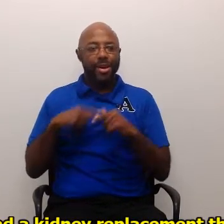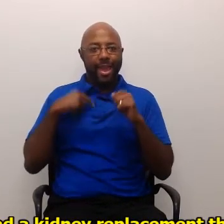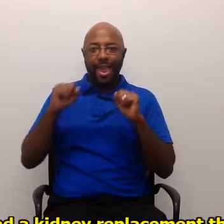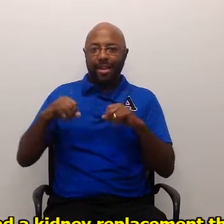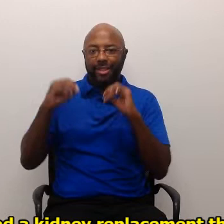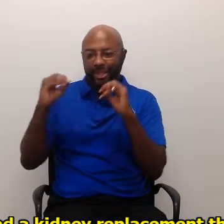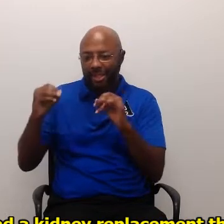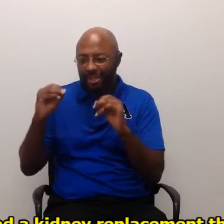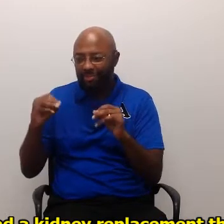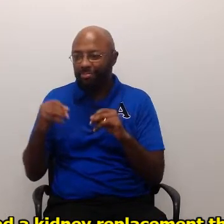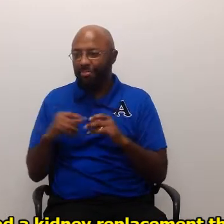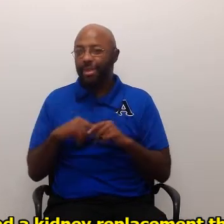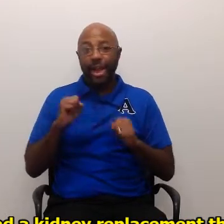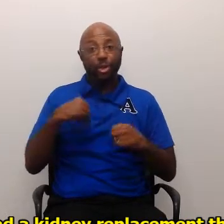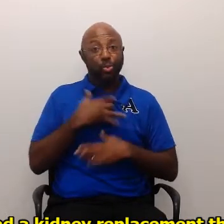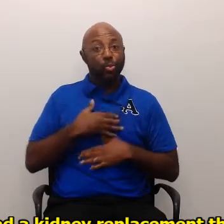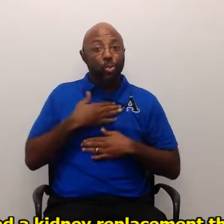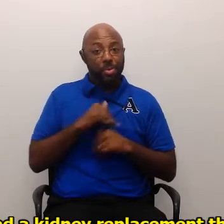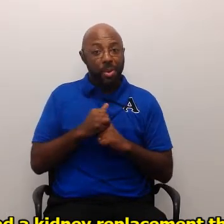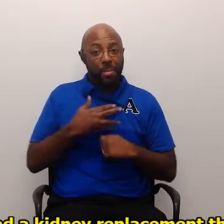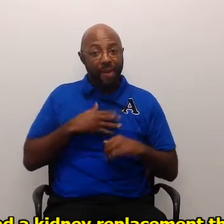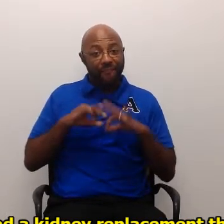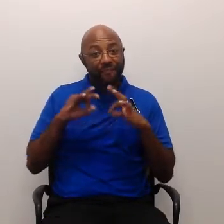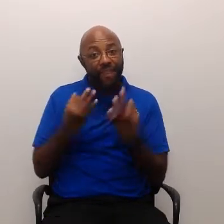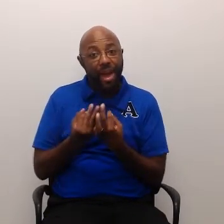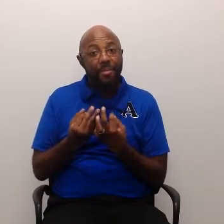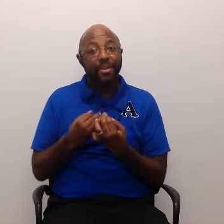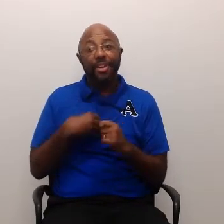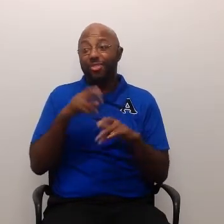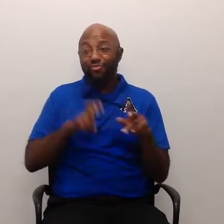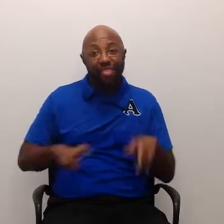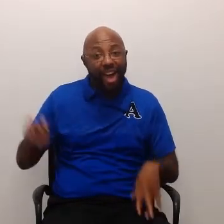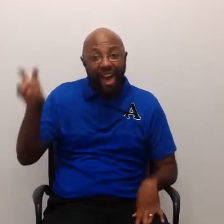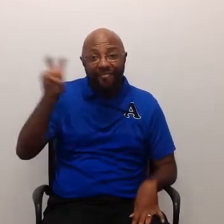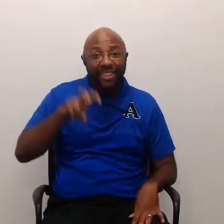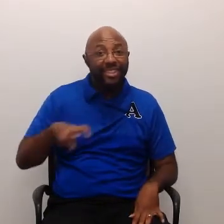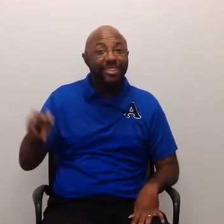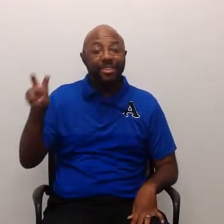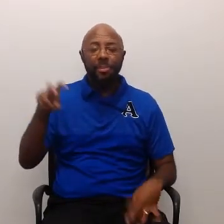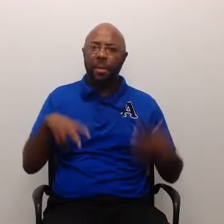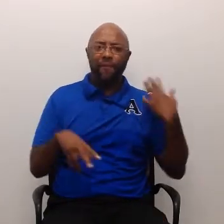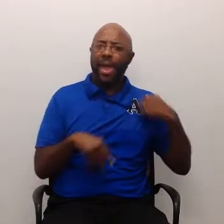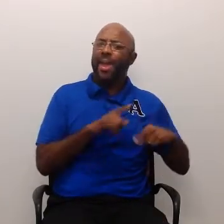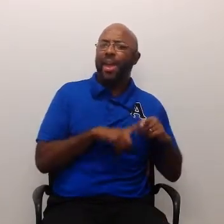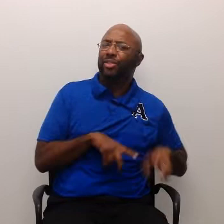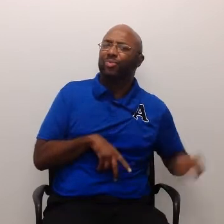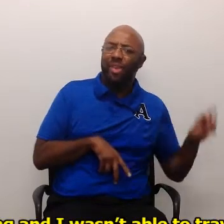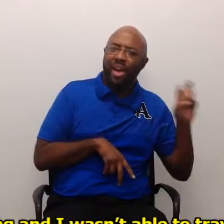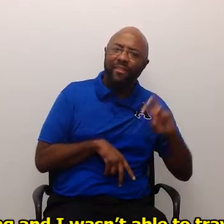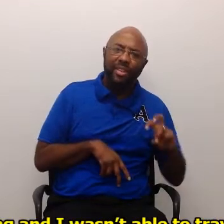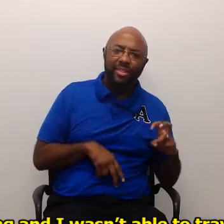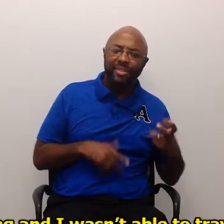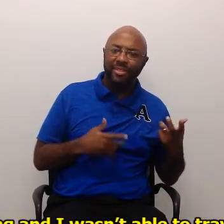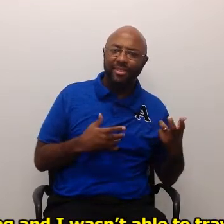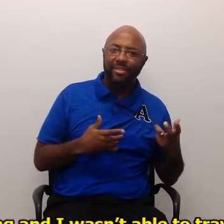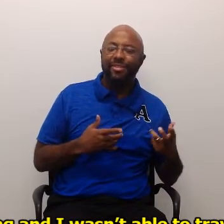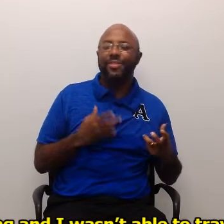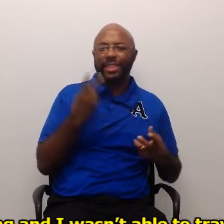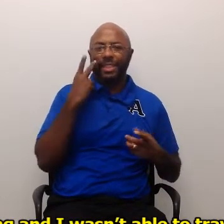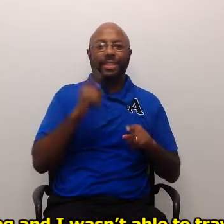was finally able to work with my players, teach my players, and spend time with my family. I've been traveling, and I wasn't able